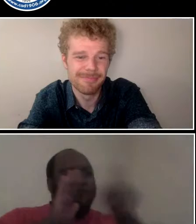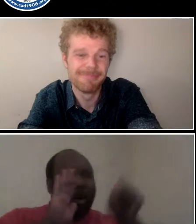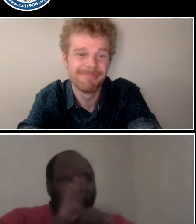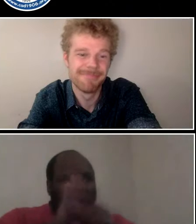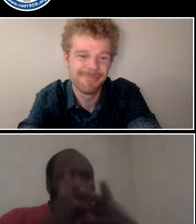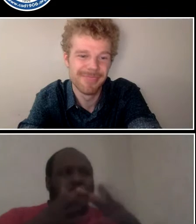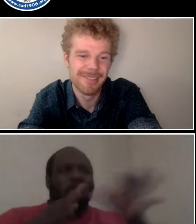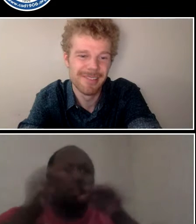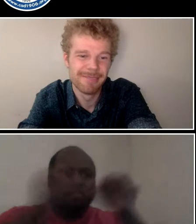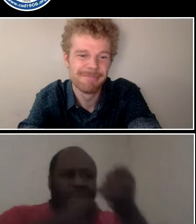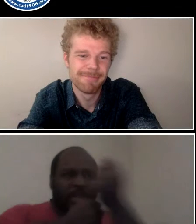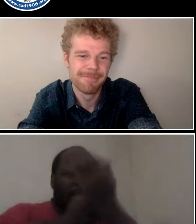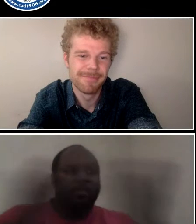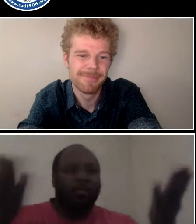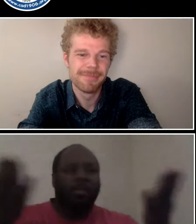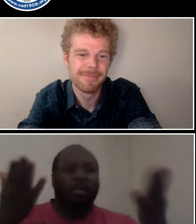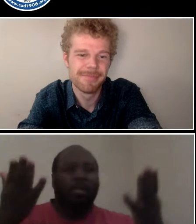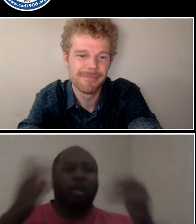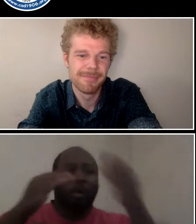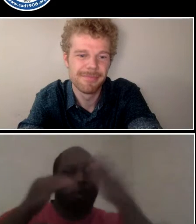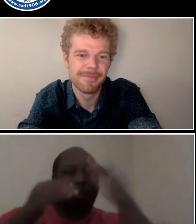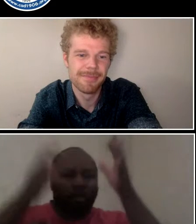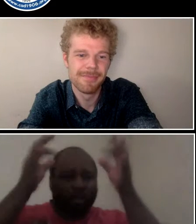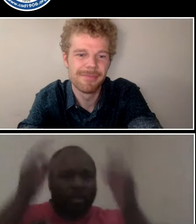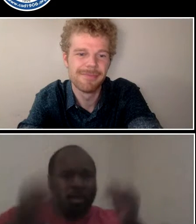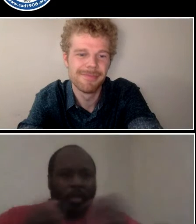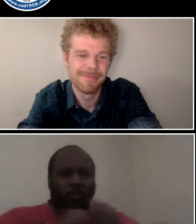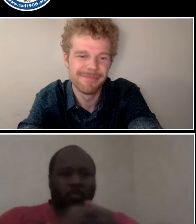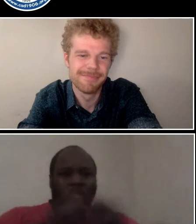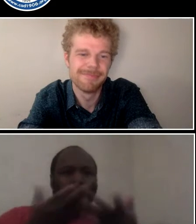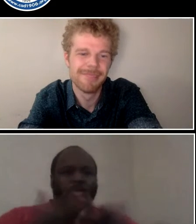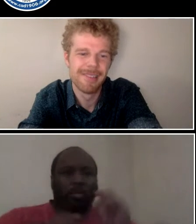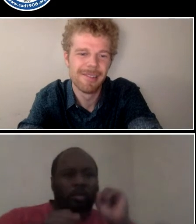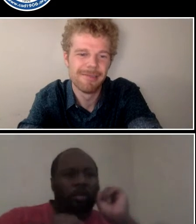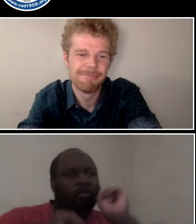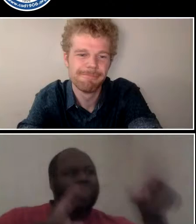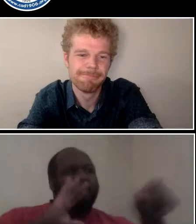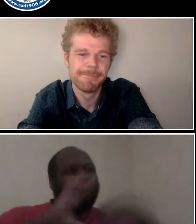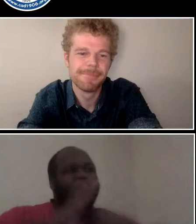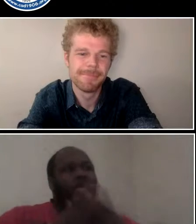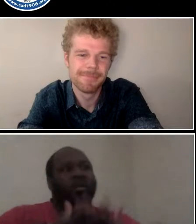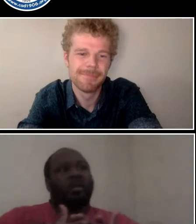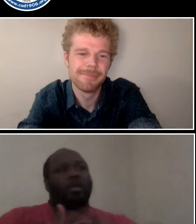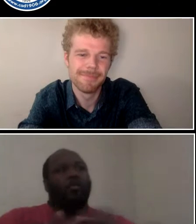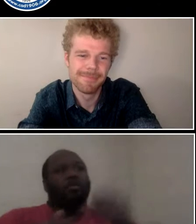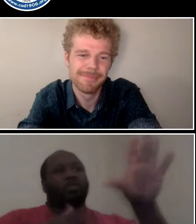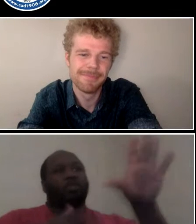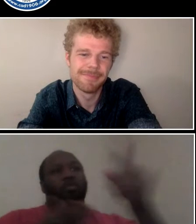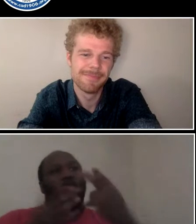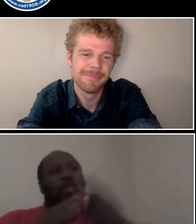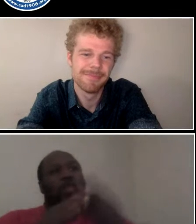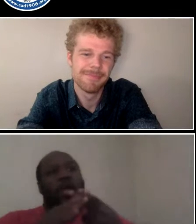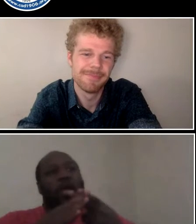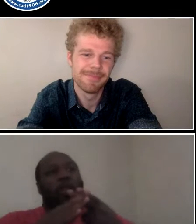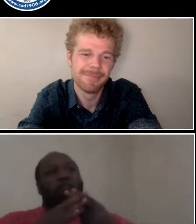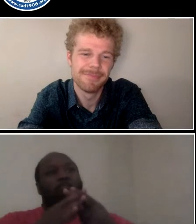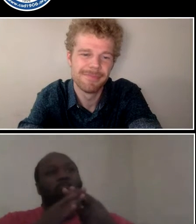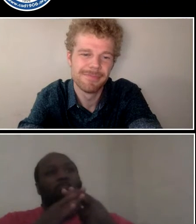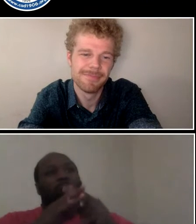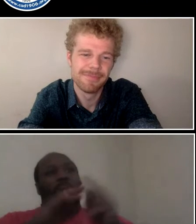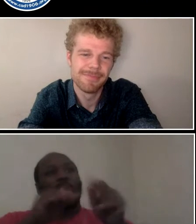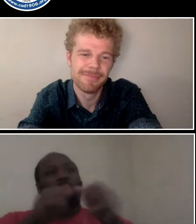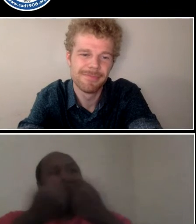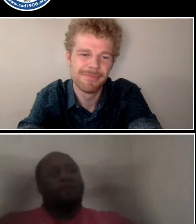there were a lot of emails that went back and forth and talked about all of the things that made me want to